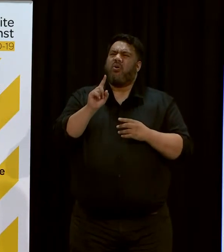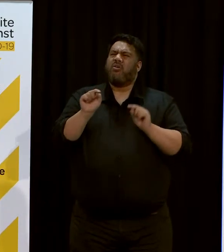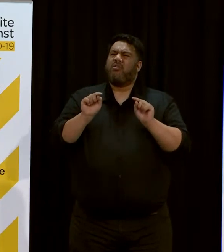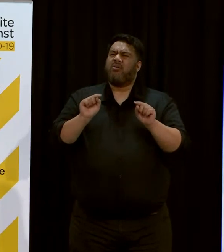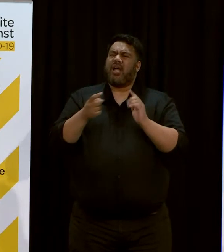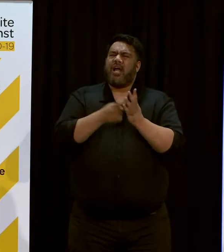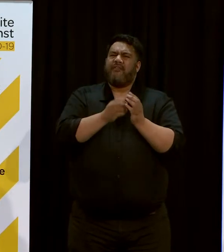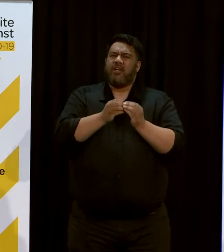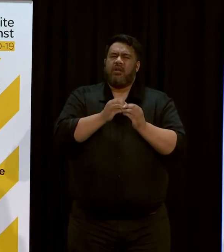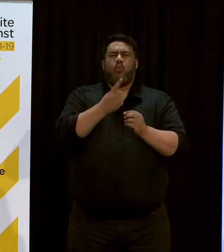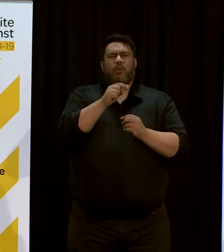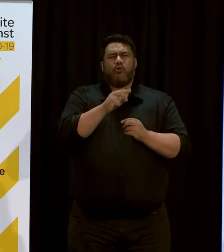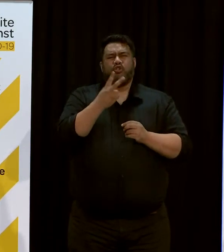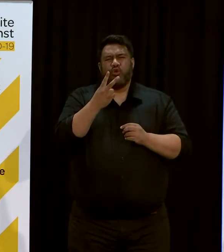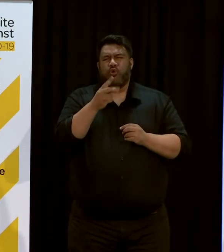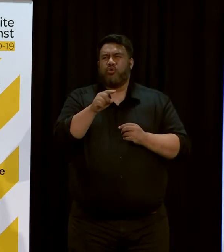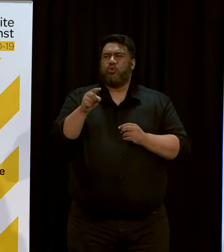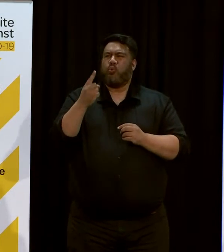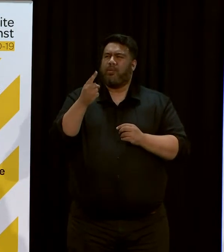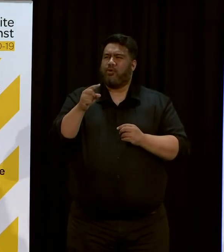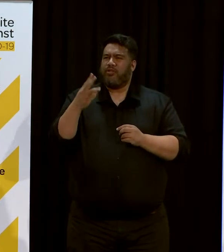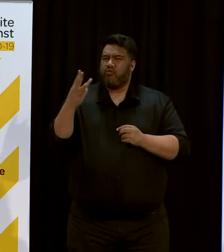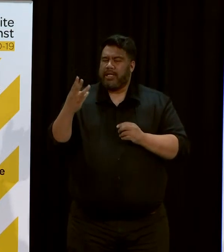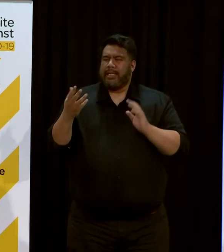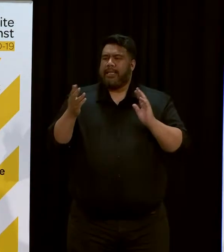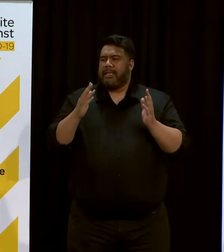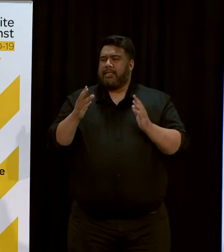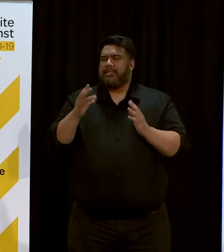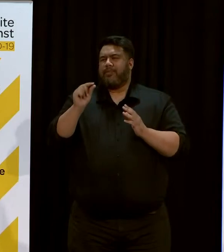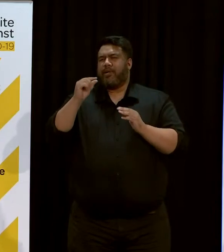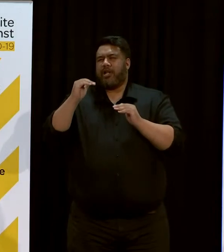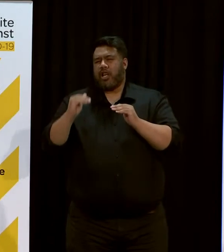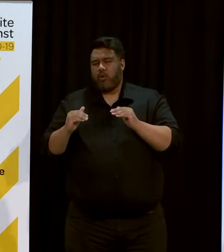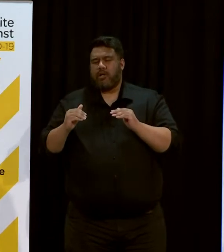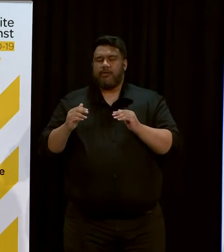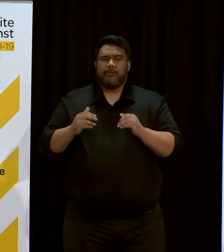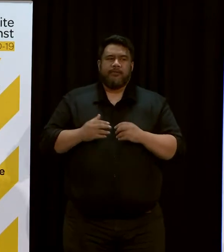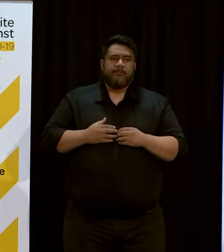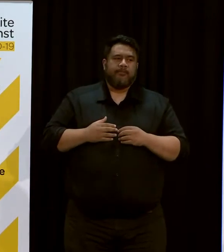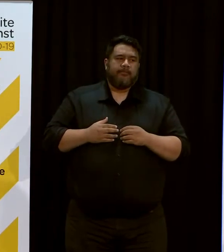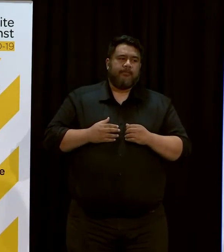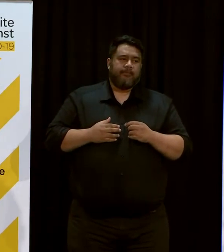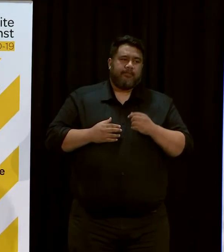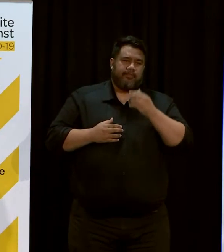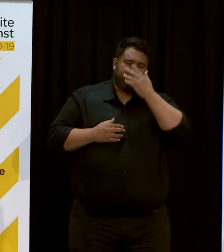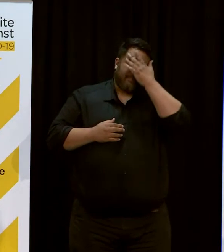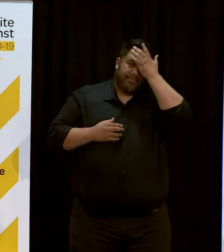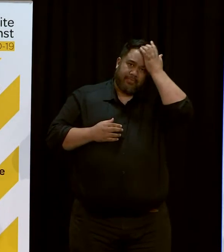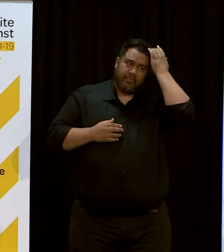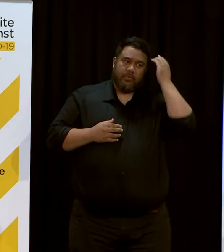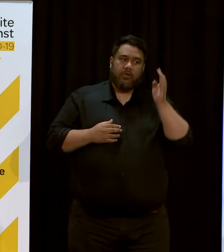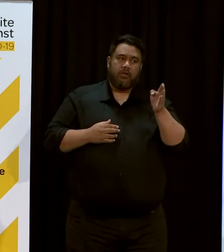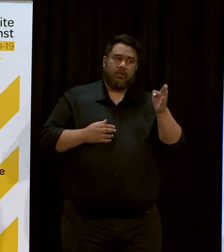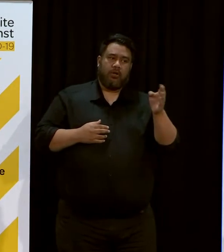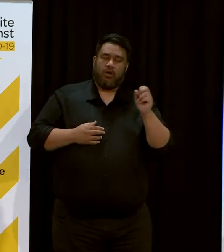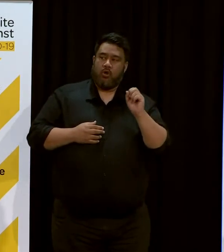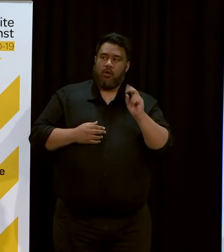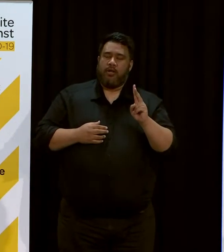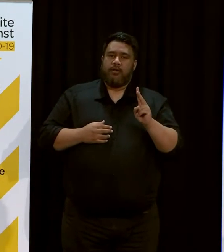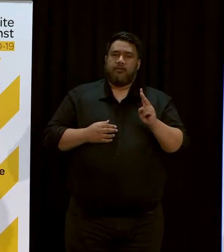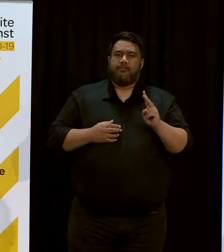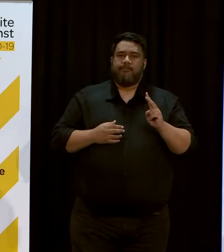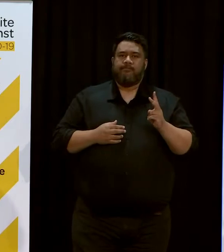tending between 1.2 and 1.3 at the moment, but some R values are a little lower than that at the moment. So which R value for which